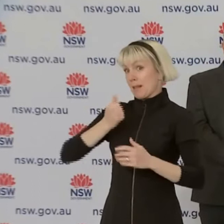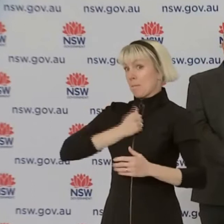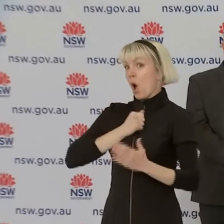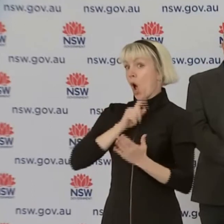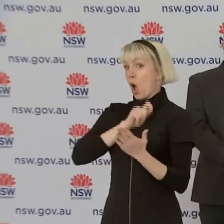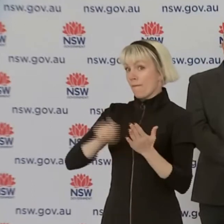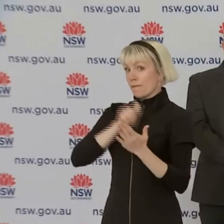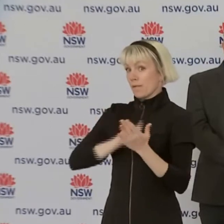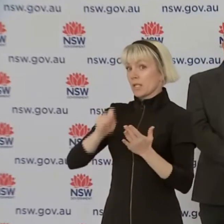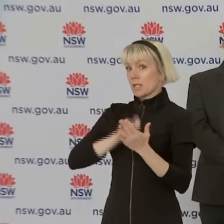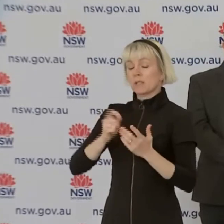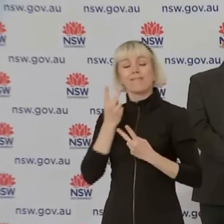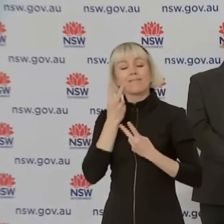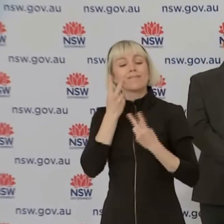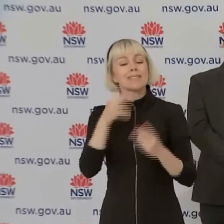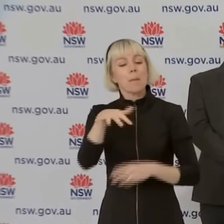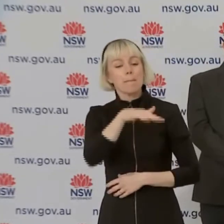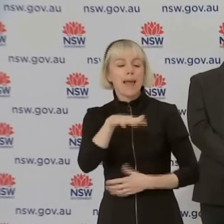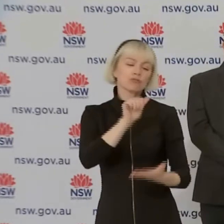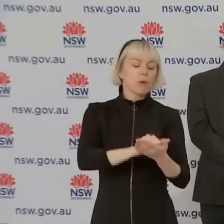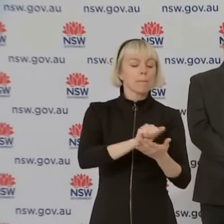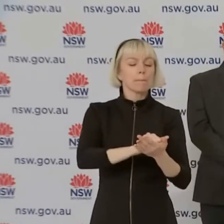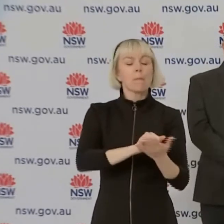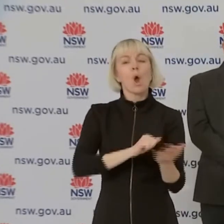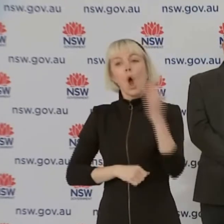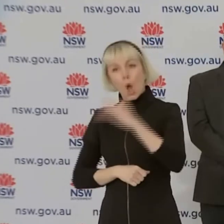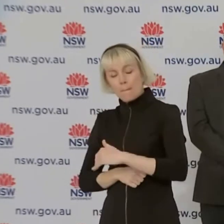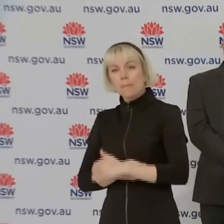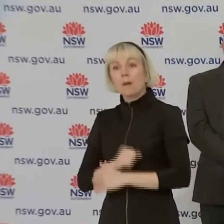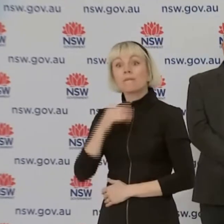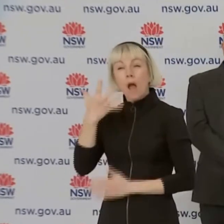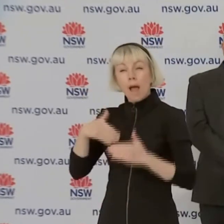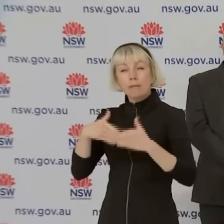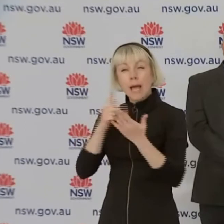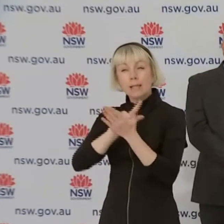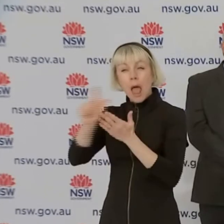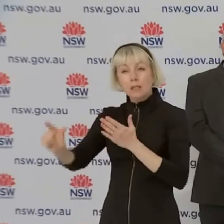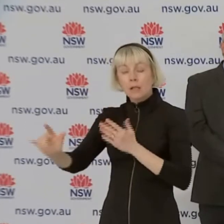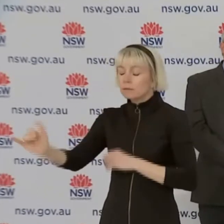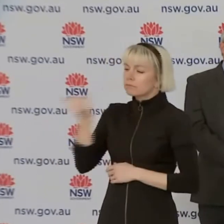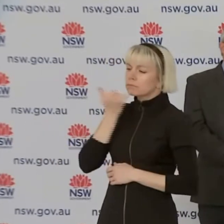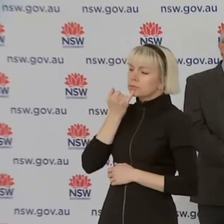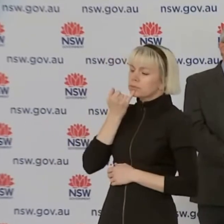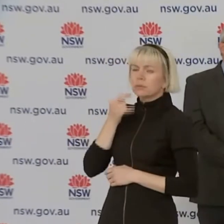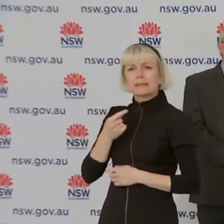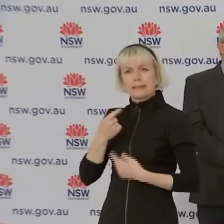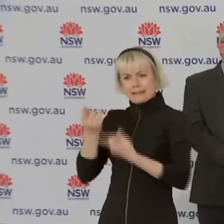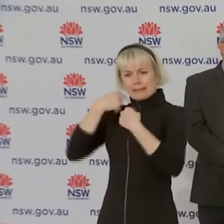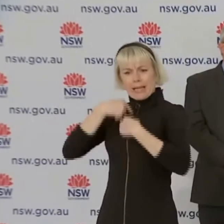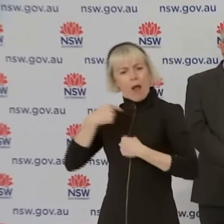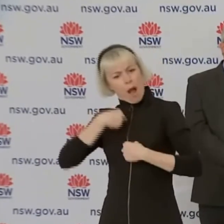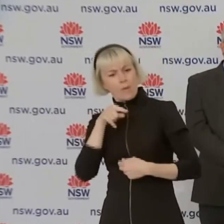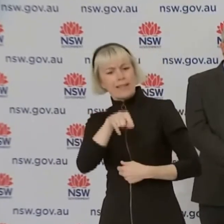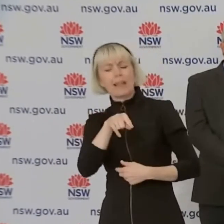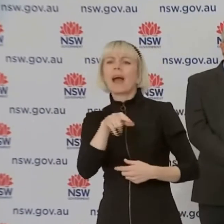days after a site was listed from New South Wales Health. Are contact tracers now struggling with the numbers? Look, I'll get